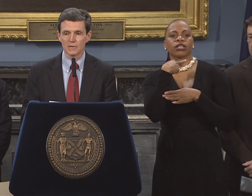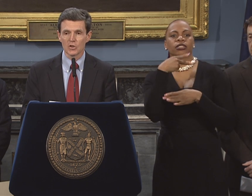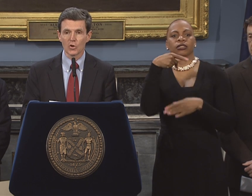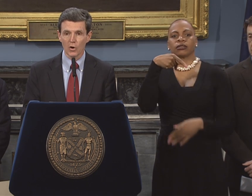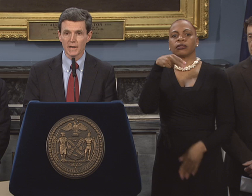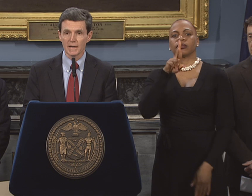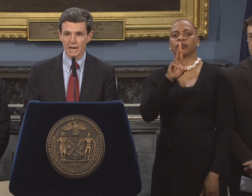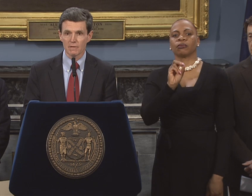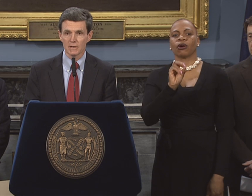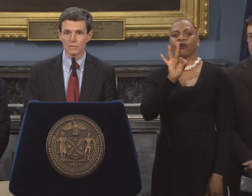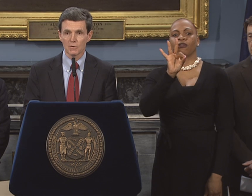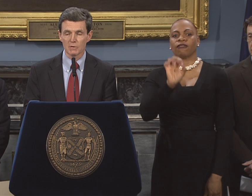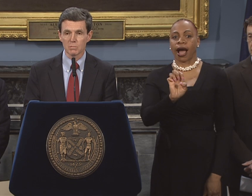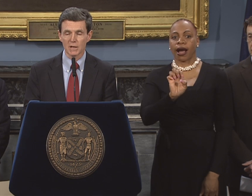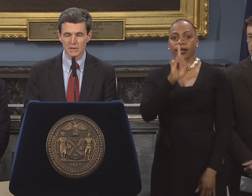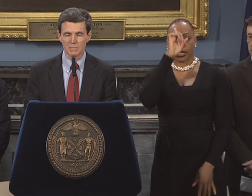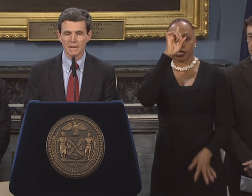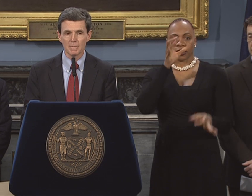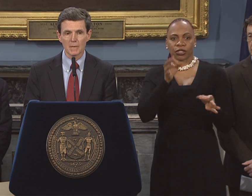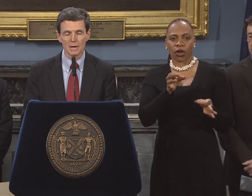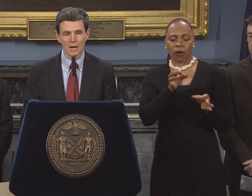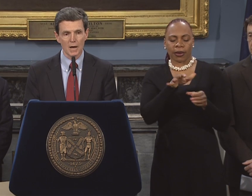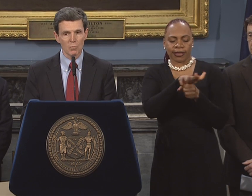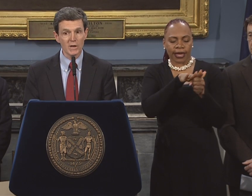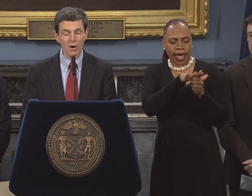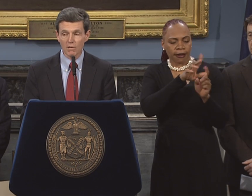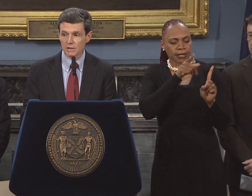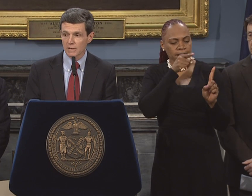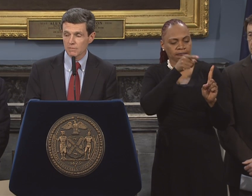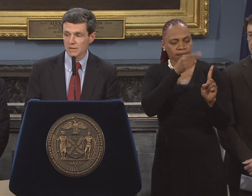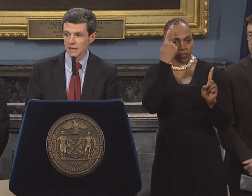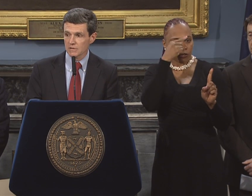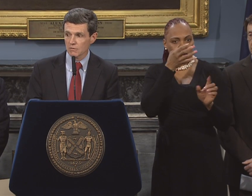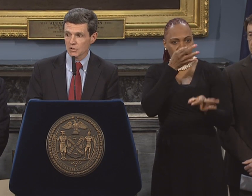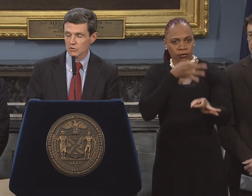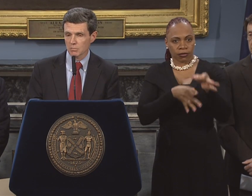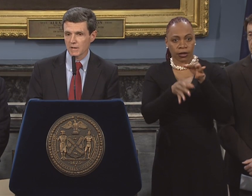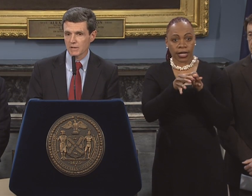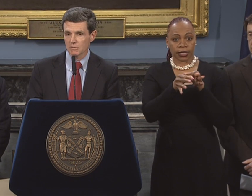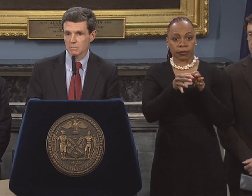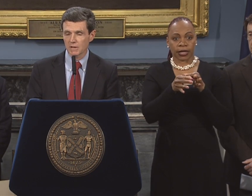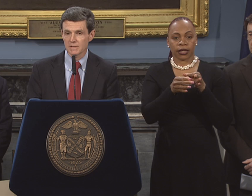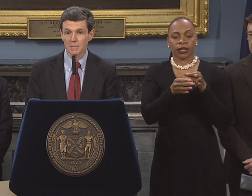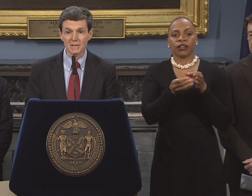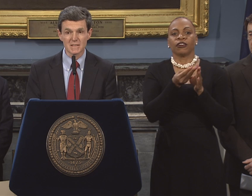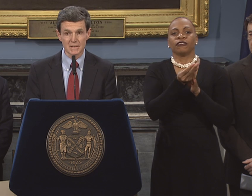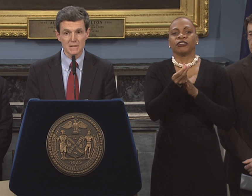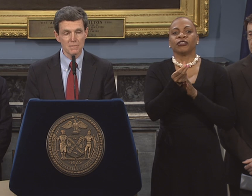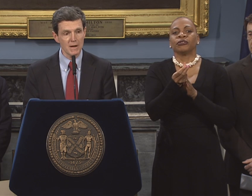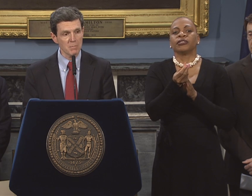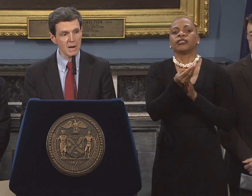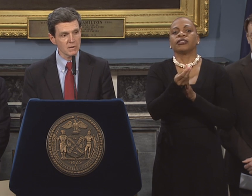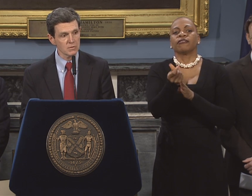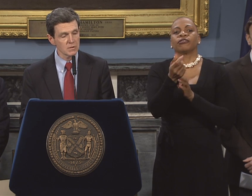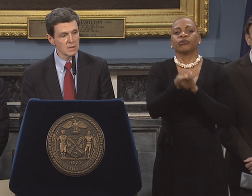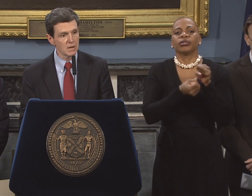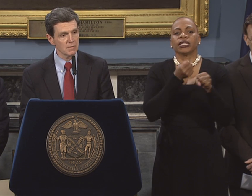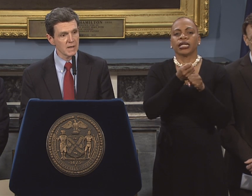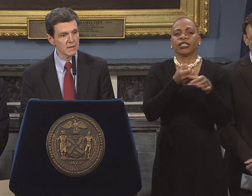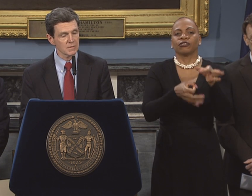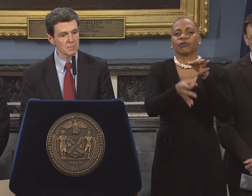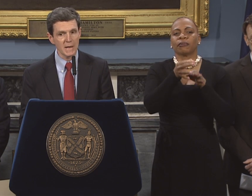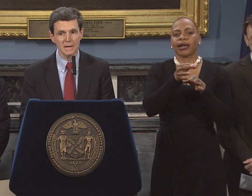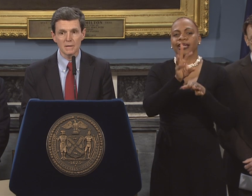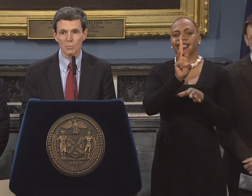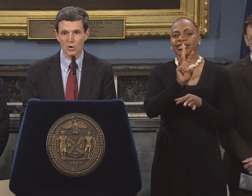the targeted areas for replacement. We currently, for the next several years, are planning to replace about 65 miles